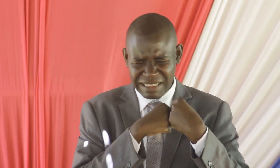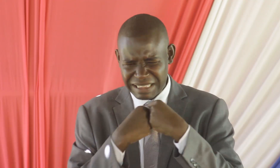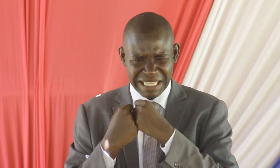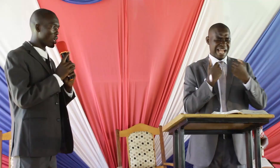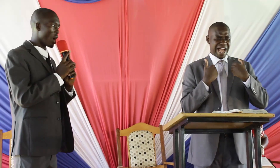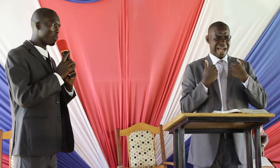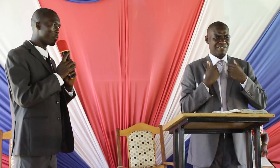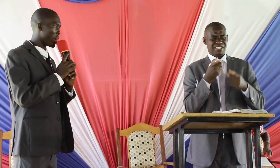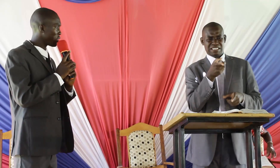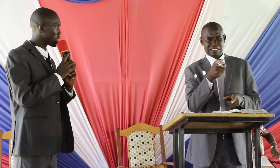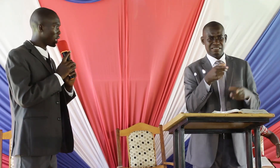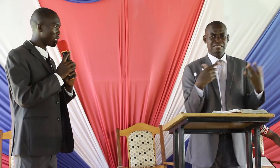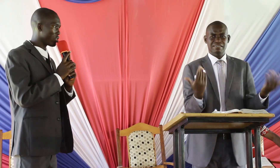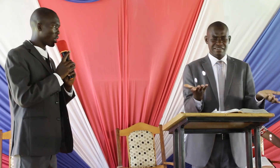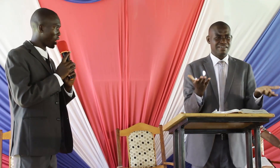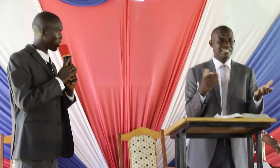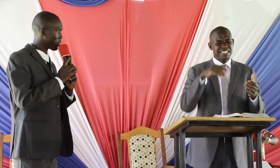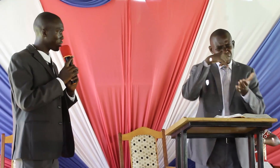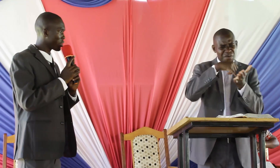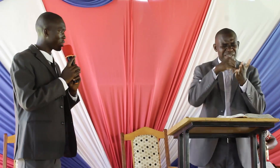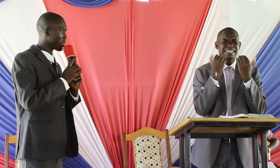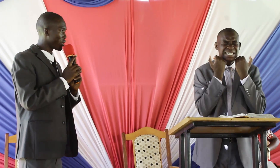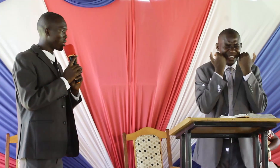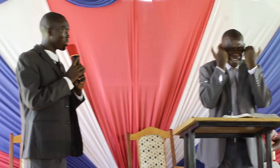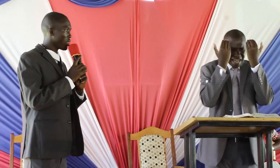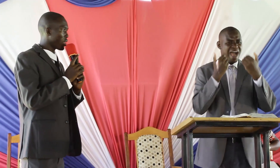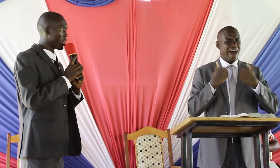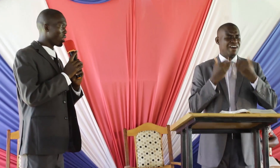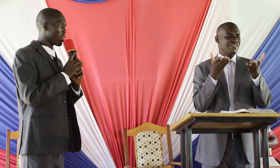He had got a very challenging life,